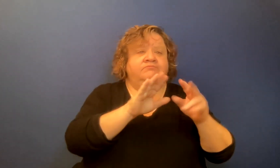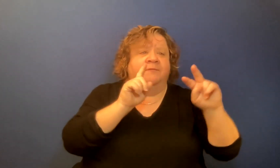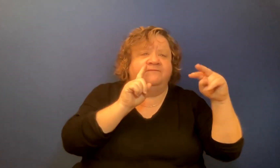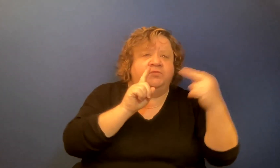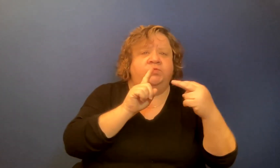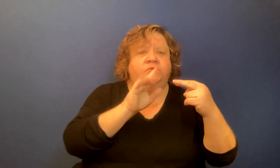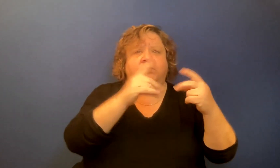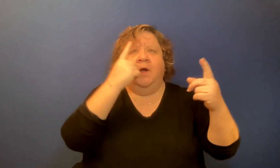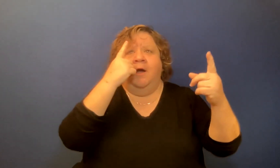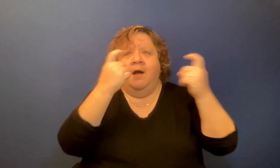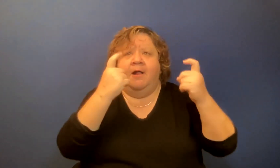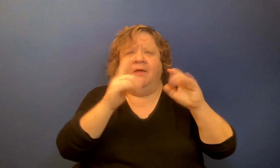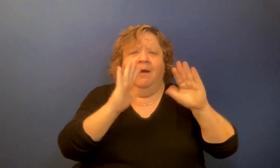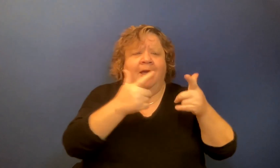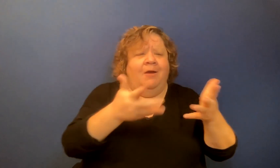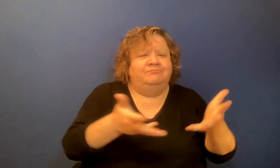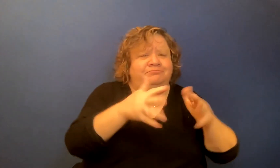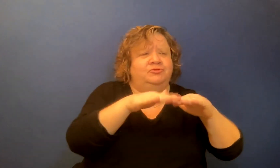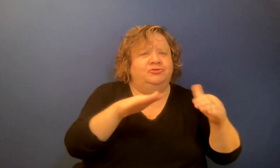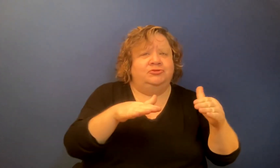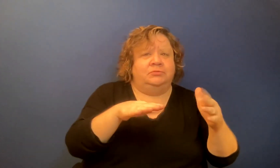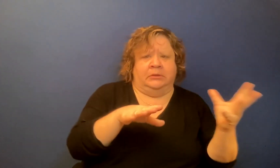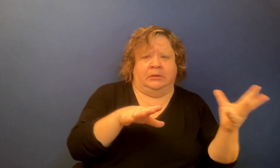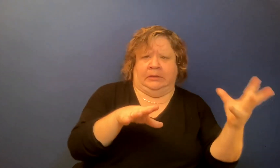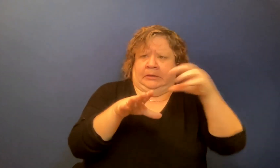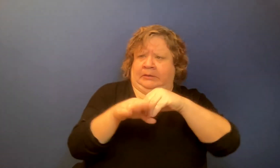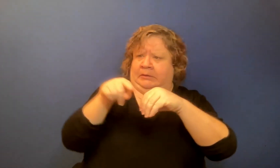different working groups, the better. I know that